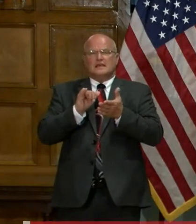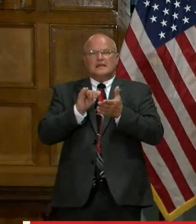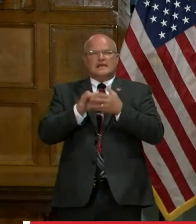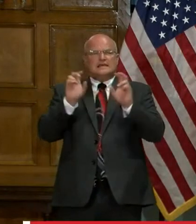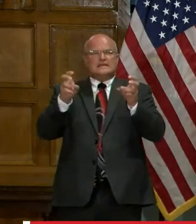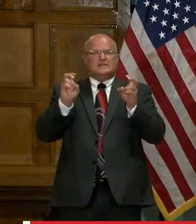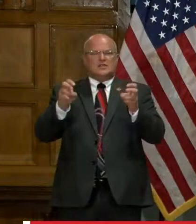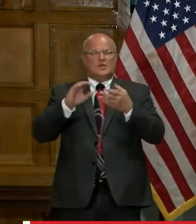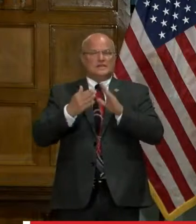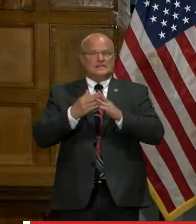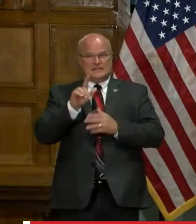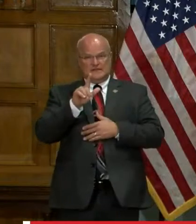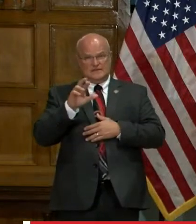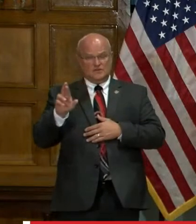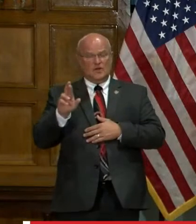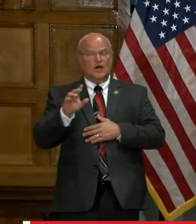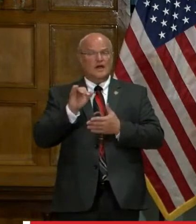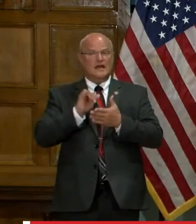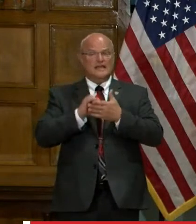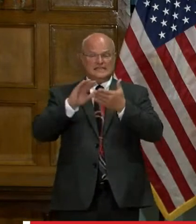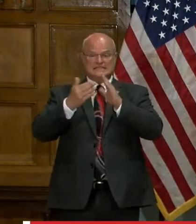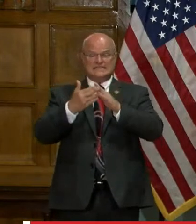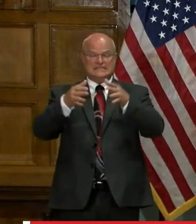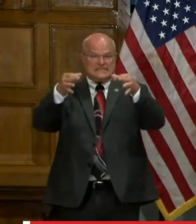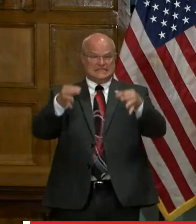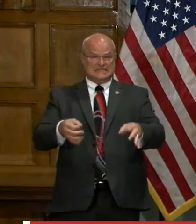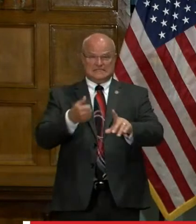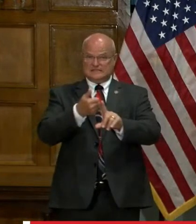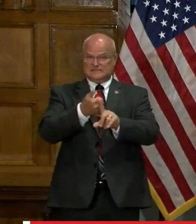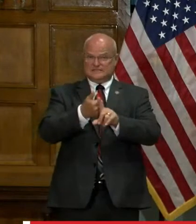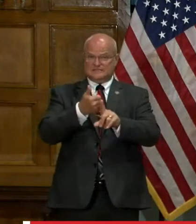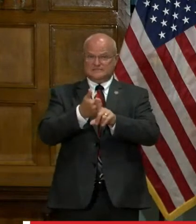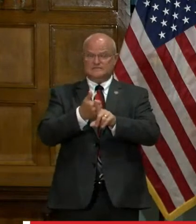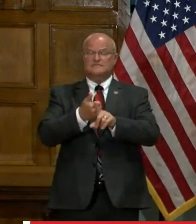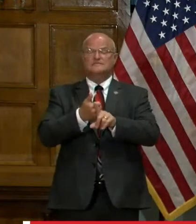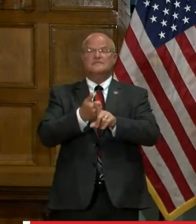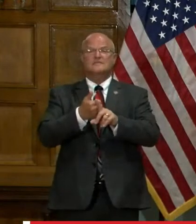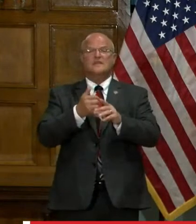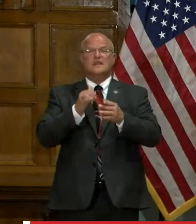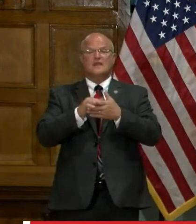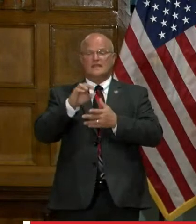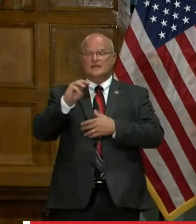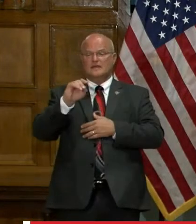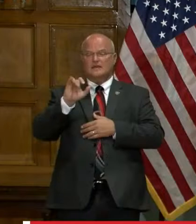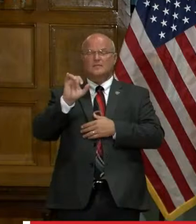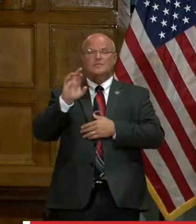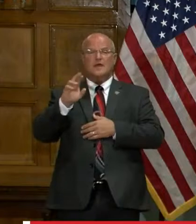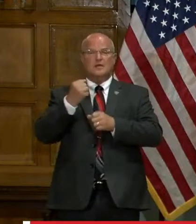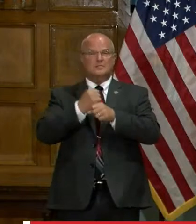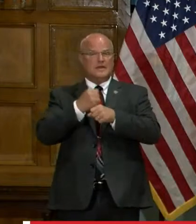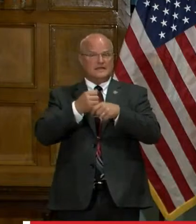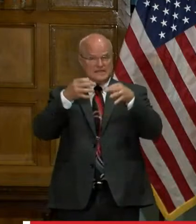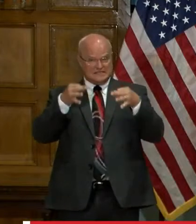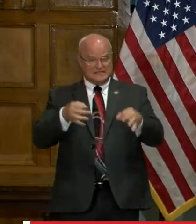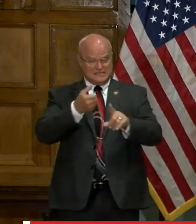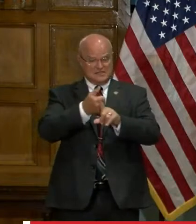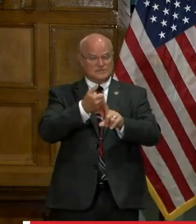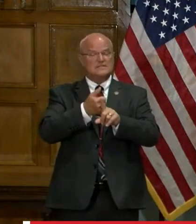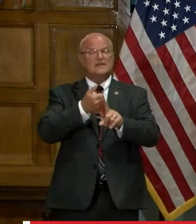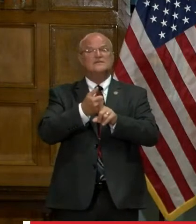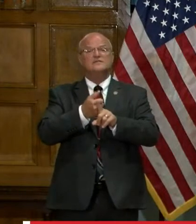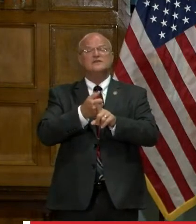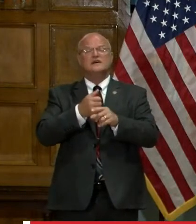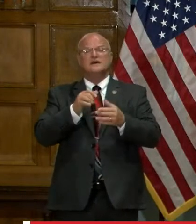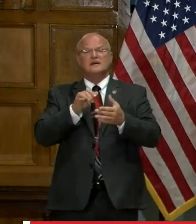In terms of the City of Little Rock, is a city decision. The mayor made that decision.